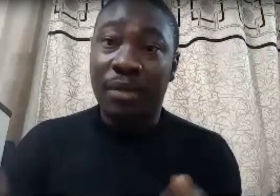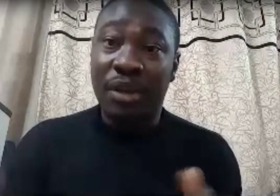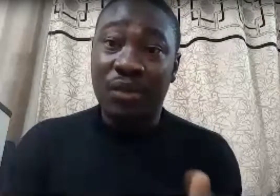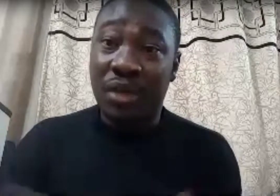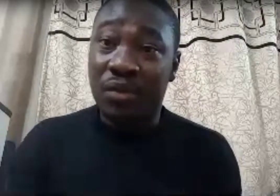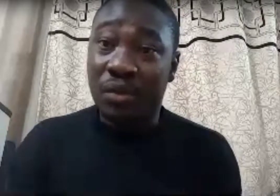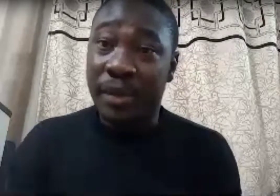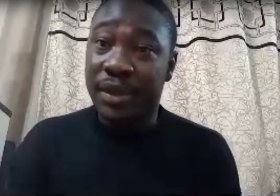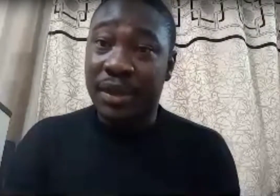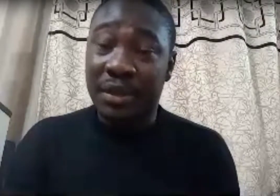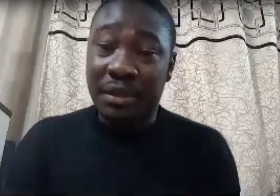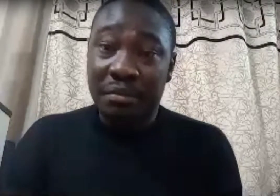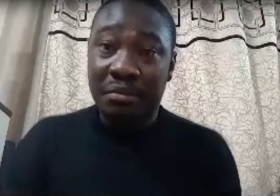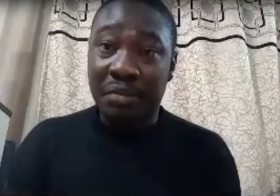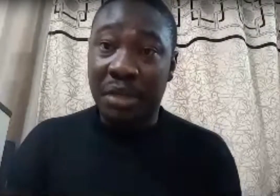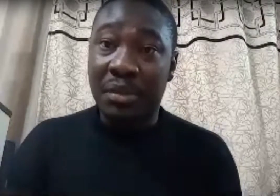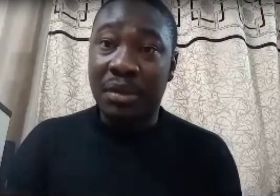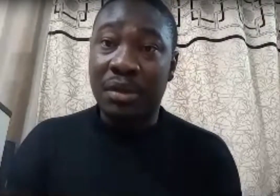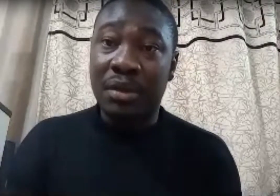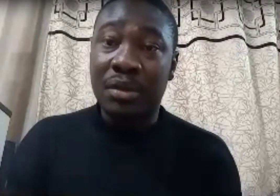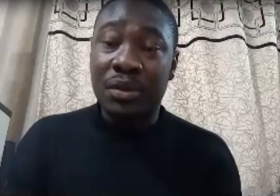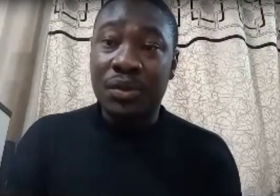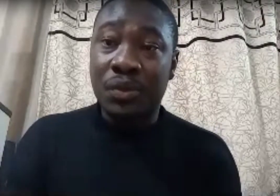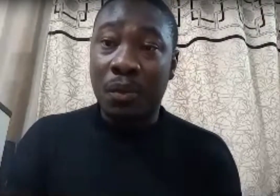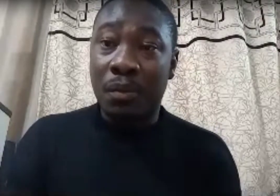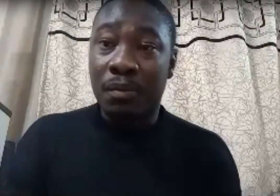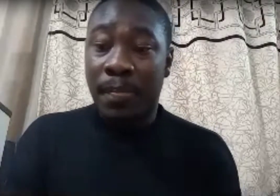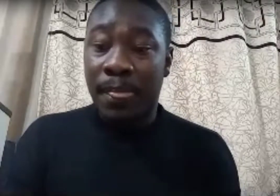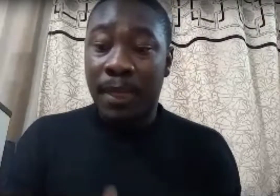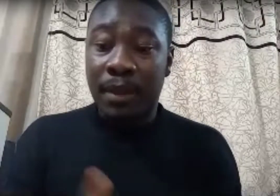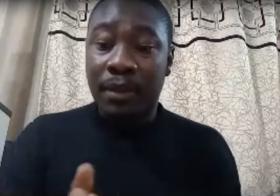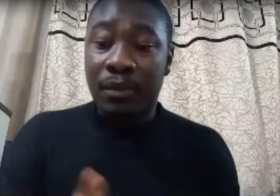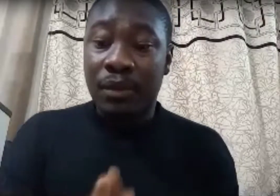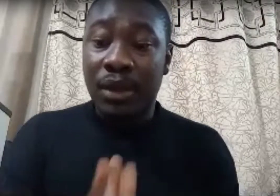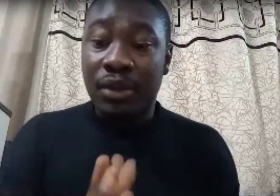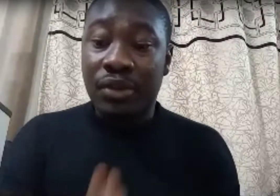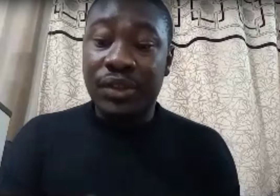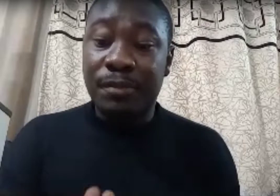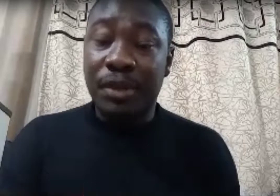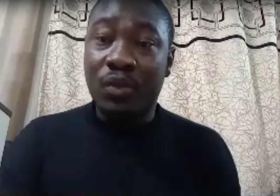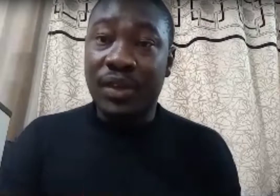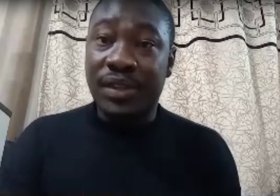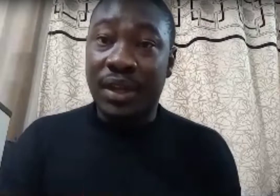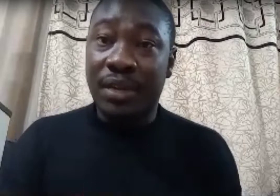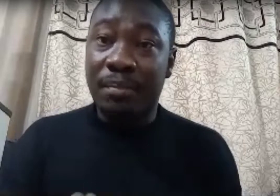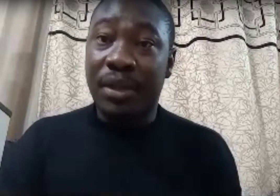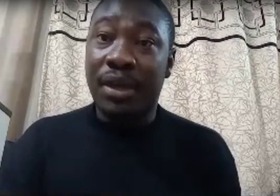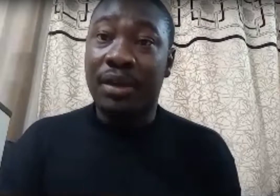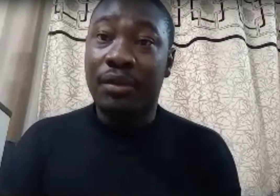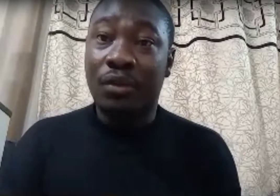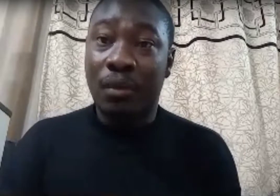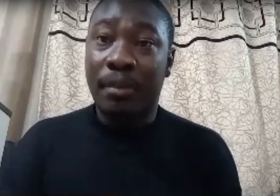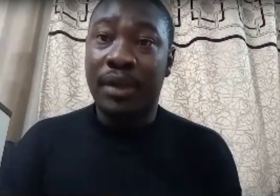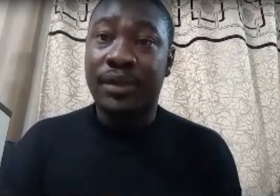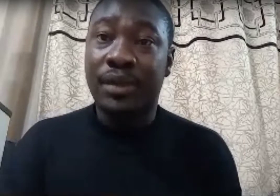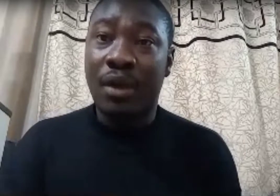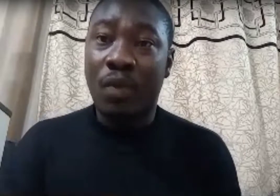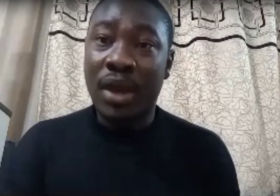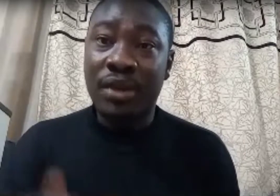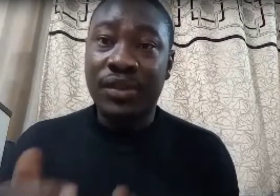when signing bigger numbers. And while increasing your speed, you also want to take some break in between to show that you're moving from